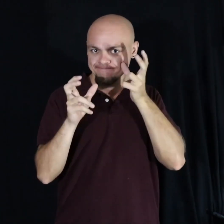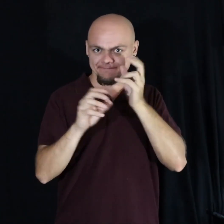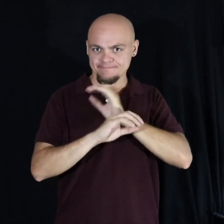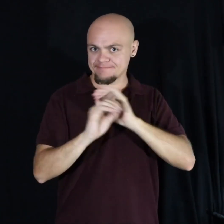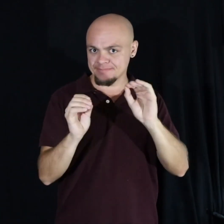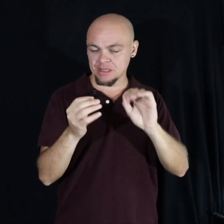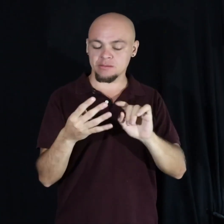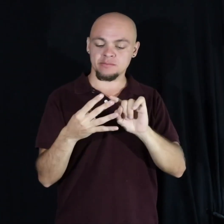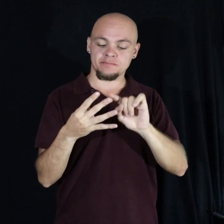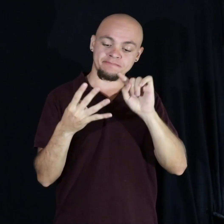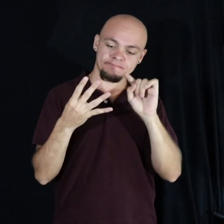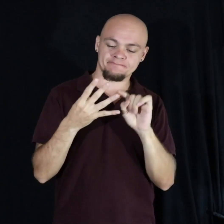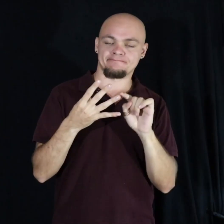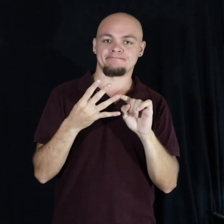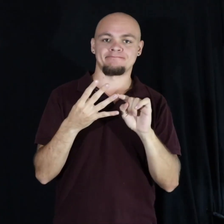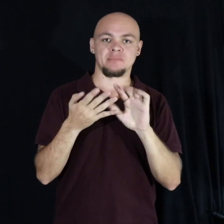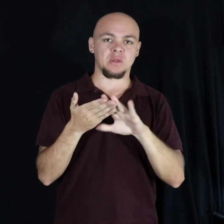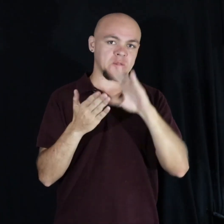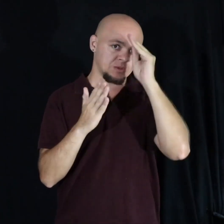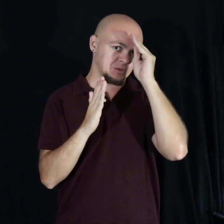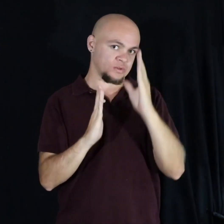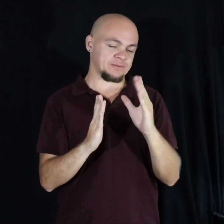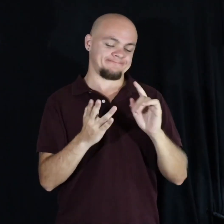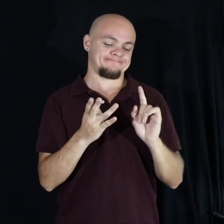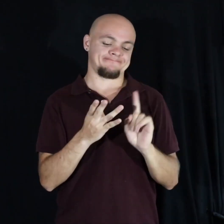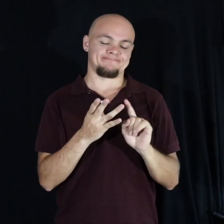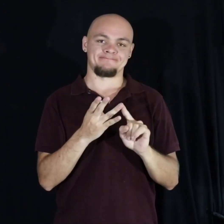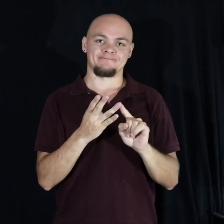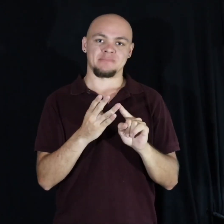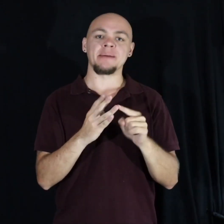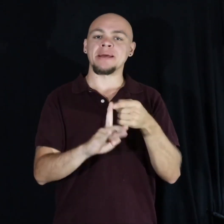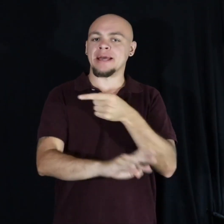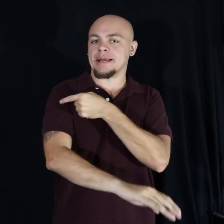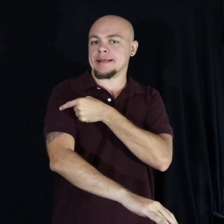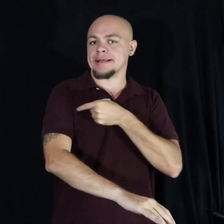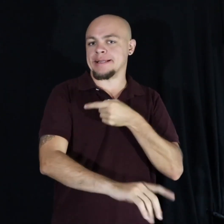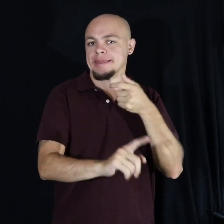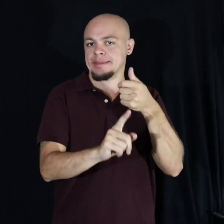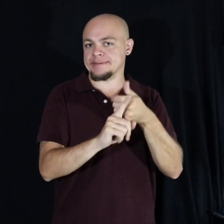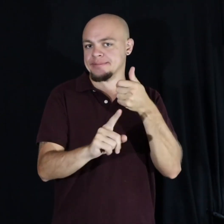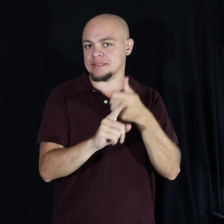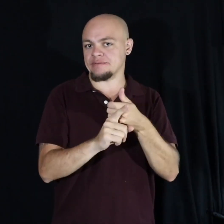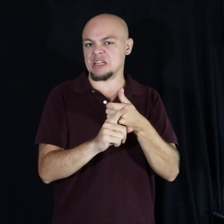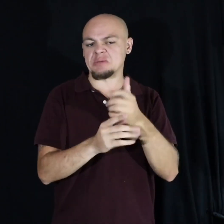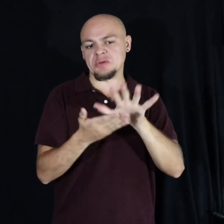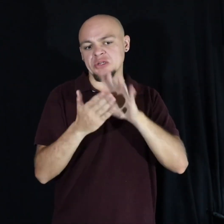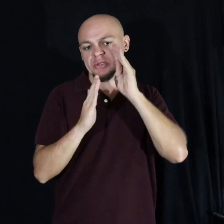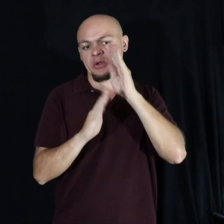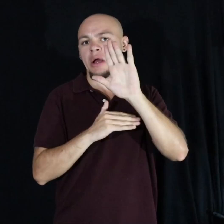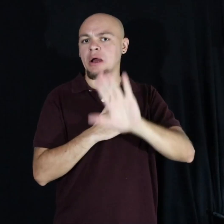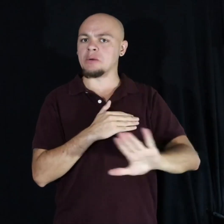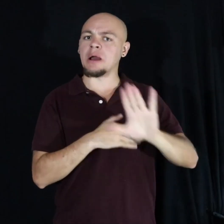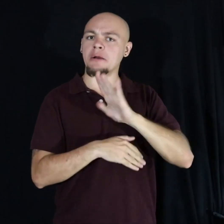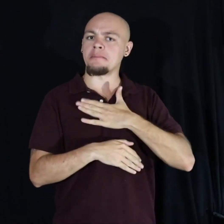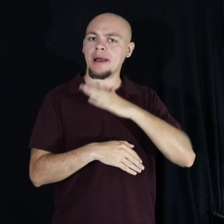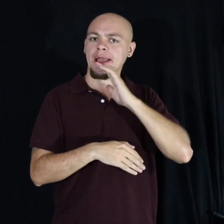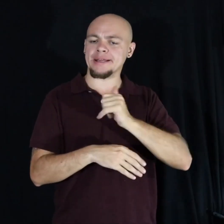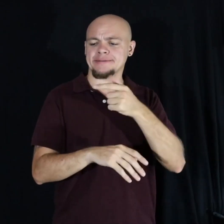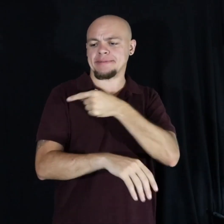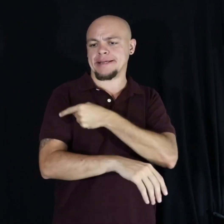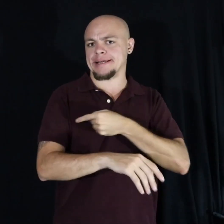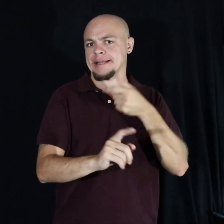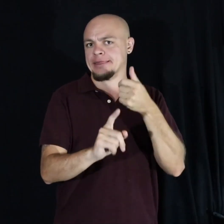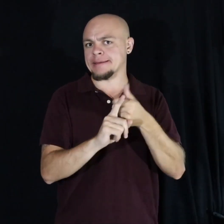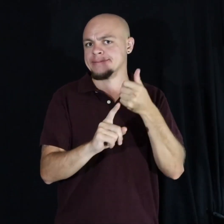Another response I read was from a student who's been hurting themselves, a student around my age who has been harming